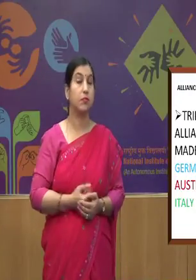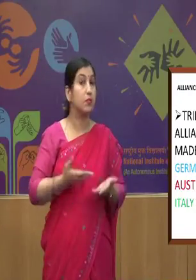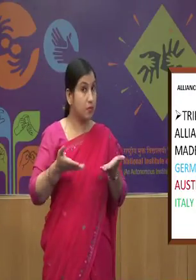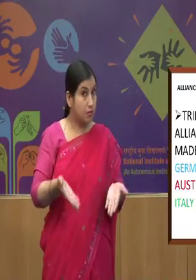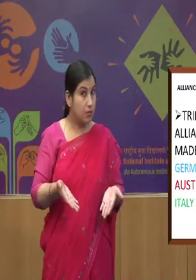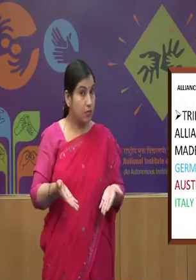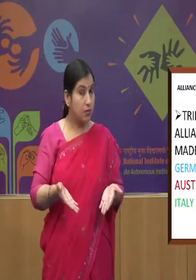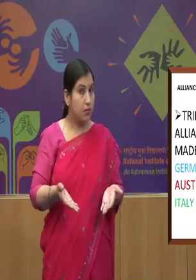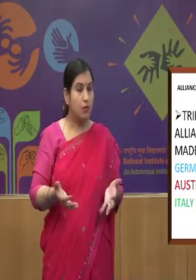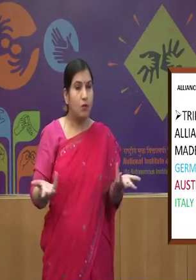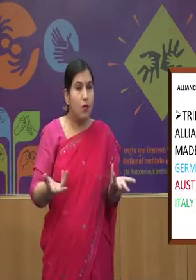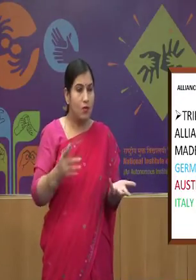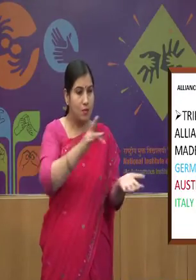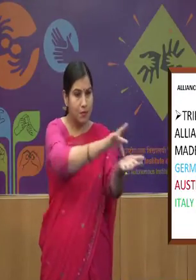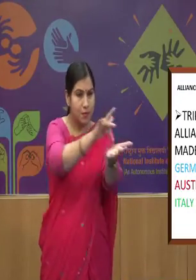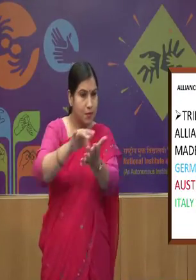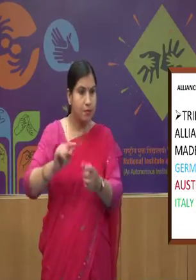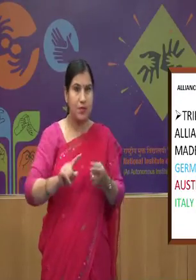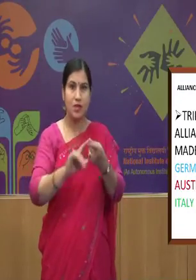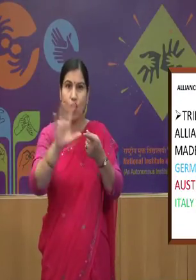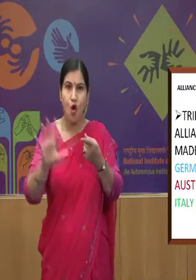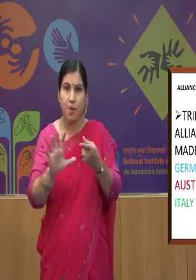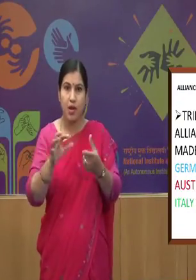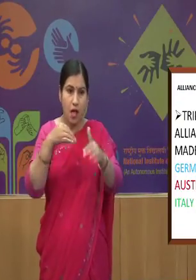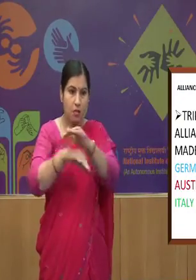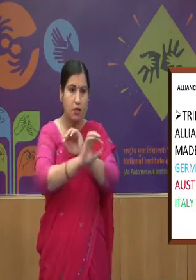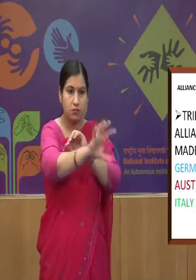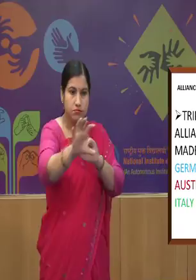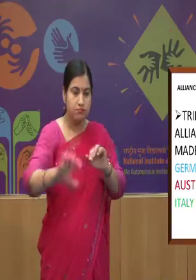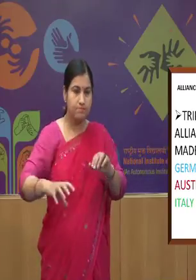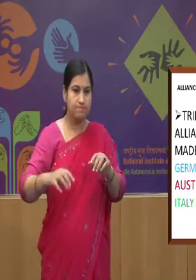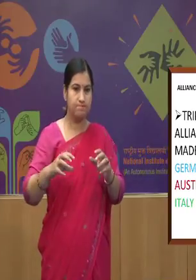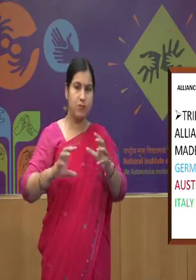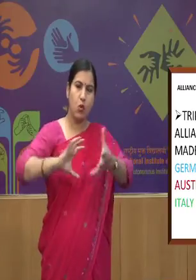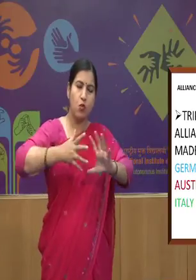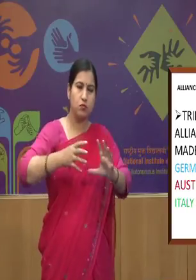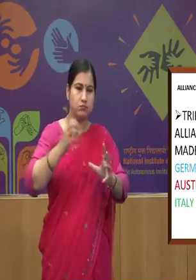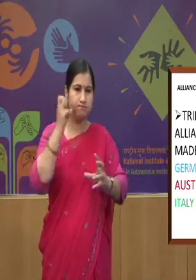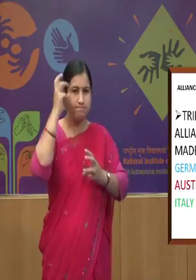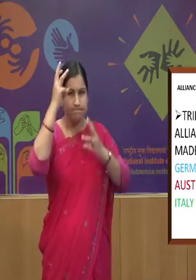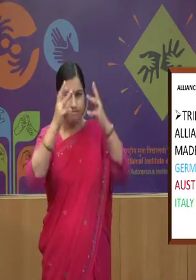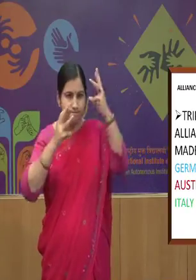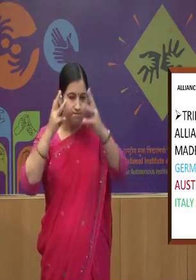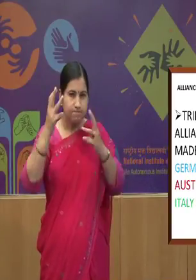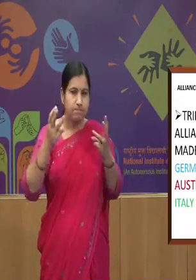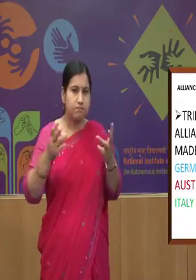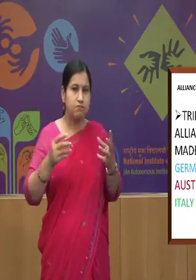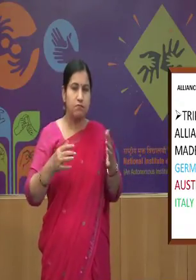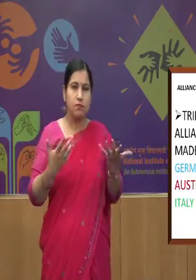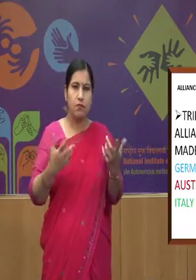Thus, the relations between the European countries had become tense, and all the countries